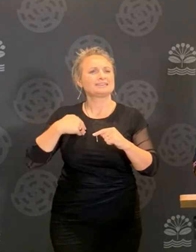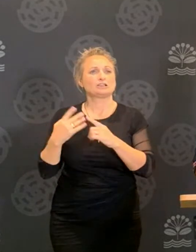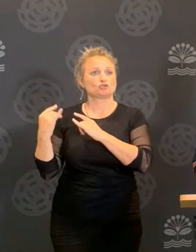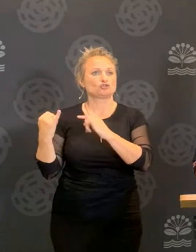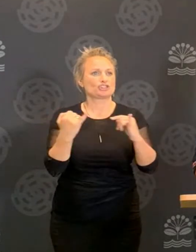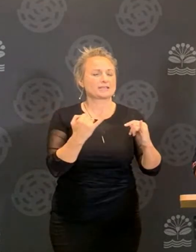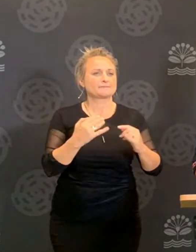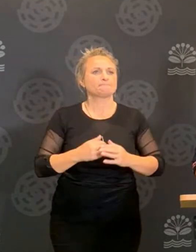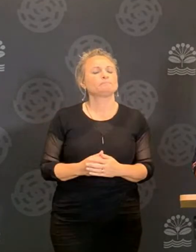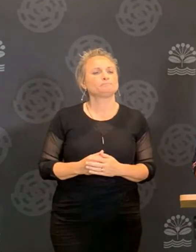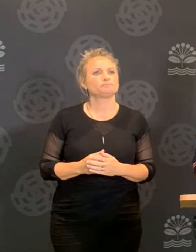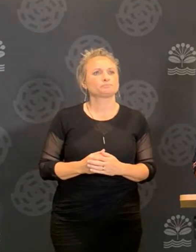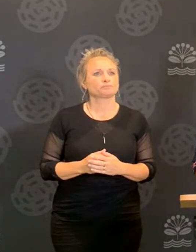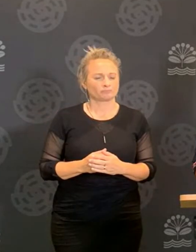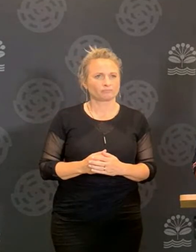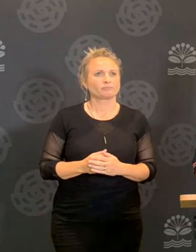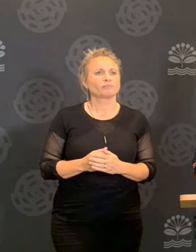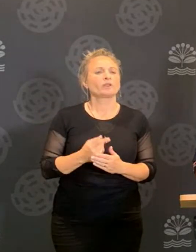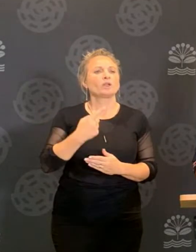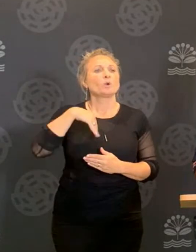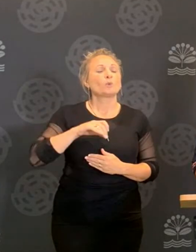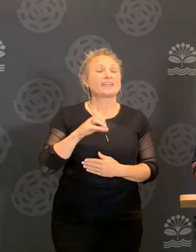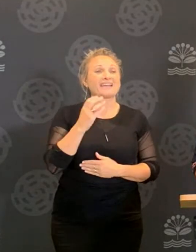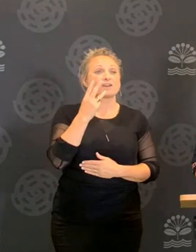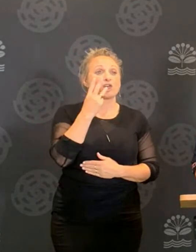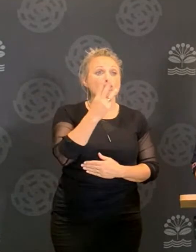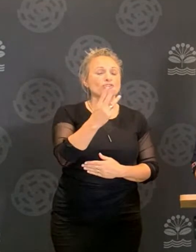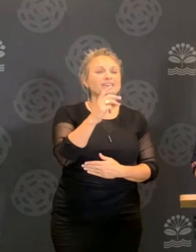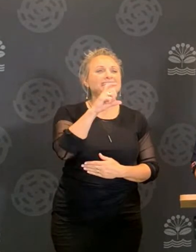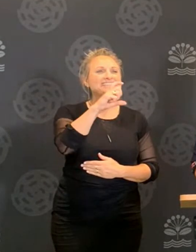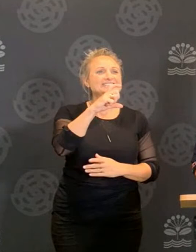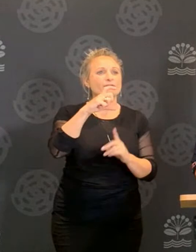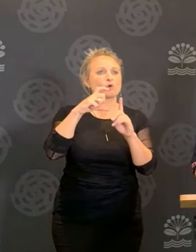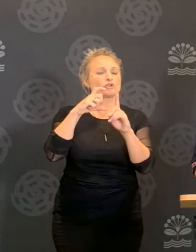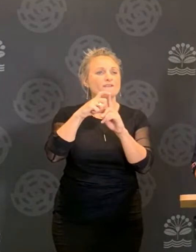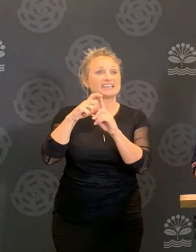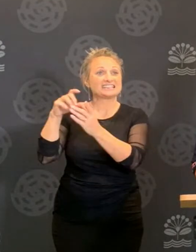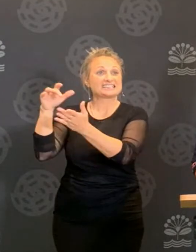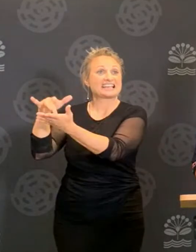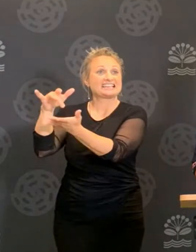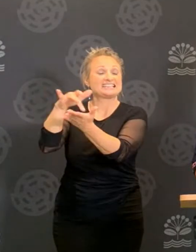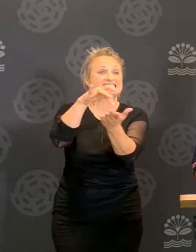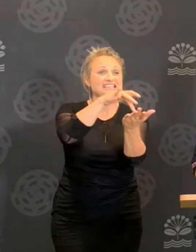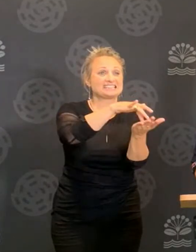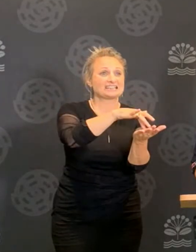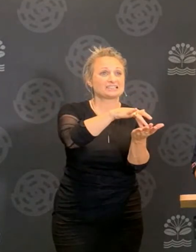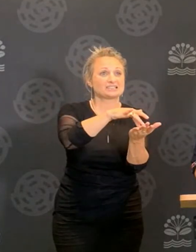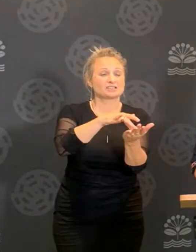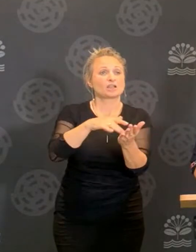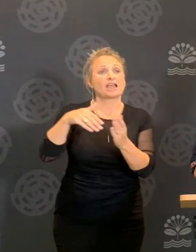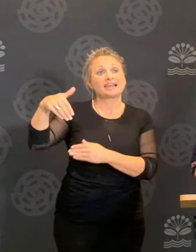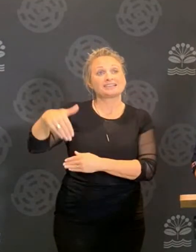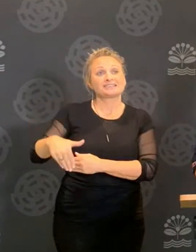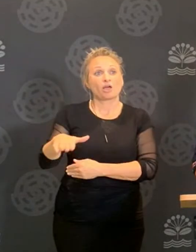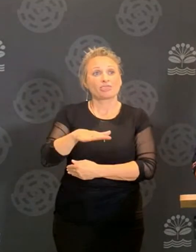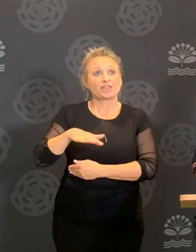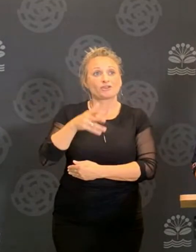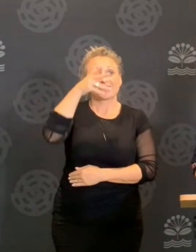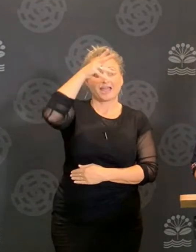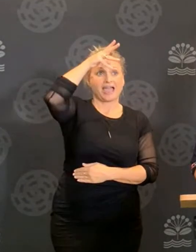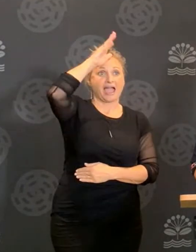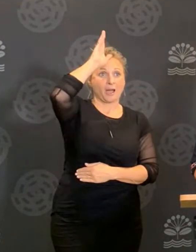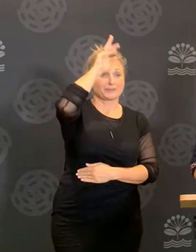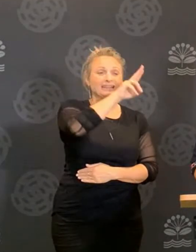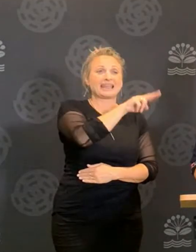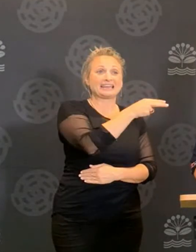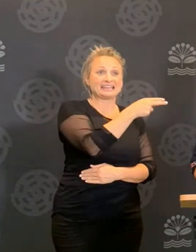In the welfare space, we have 3 civil defence centres open at Randwick, Albany and Henderson. 12 people